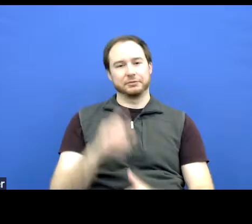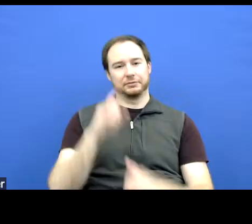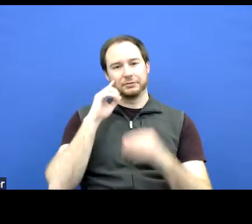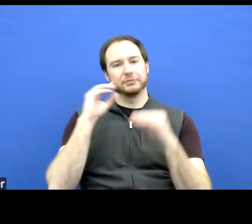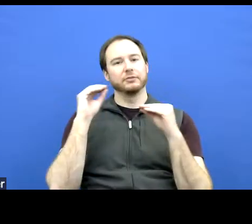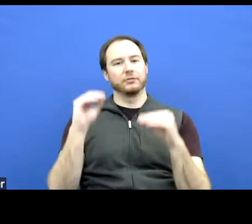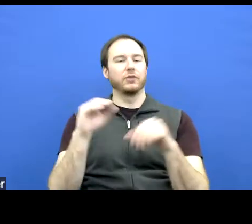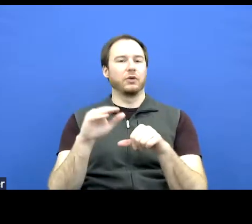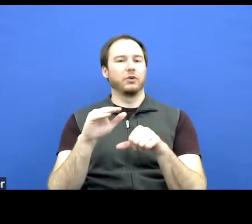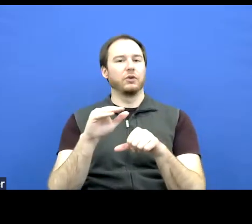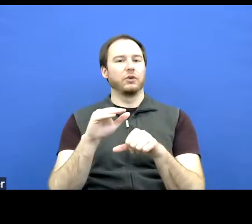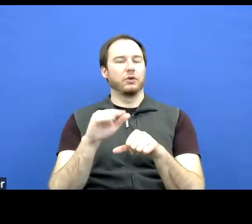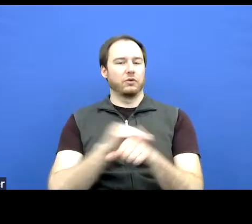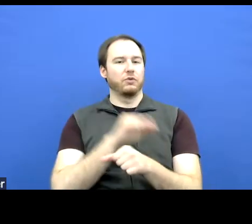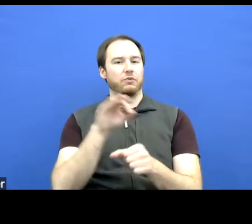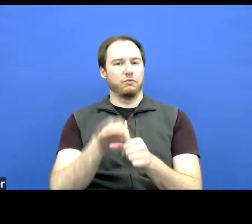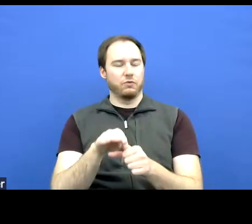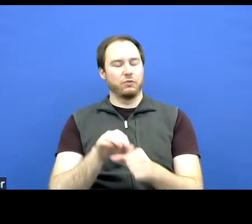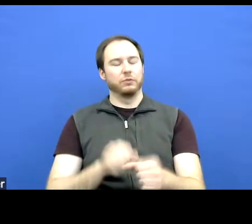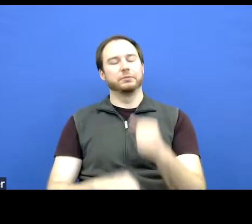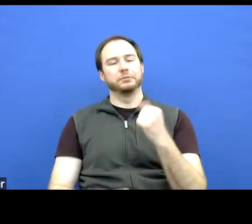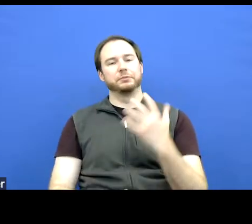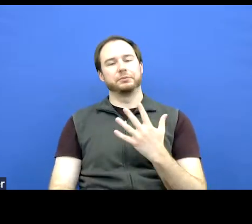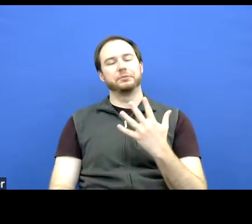Hearing and seeing none, please call the roll.